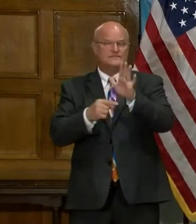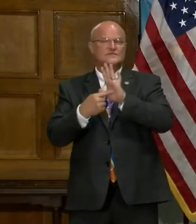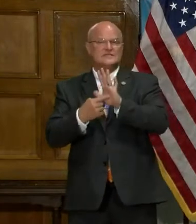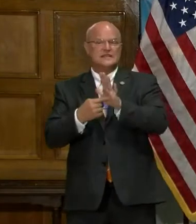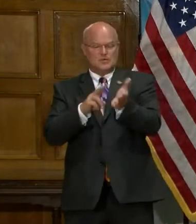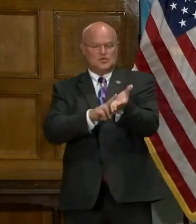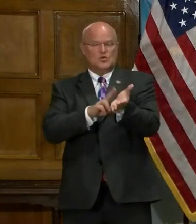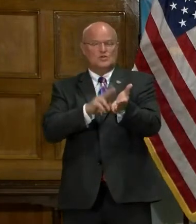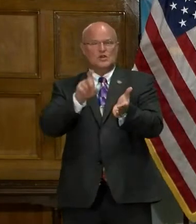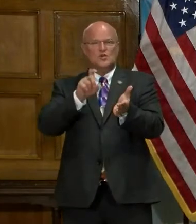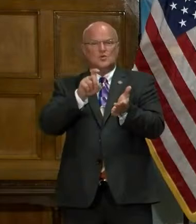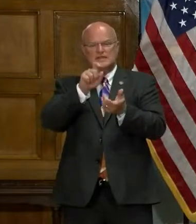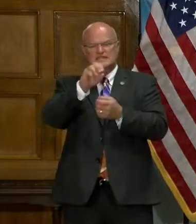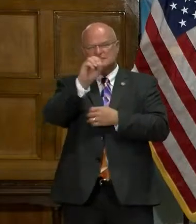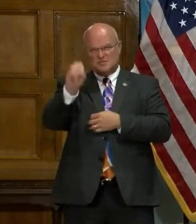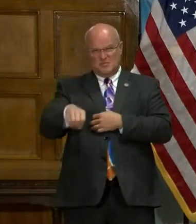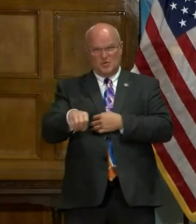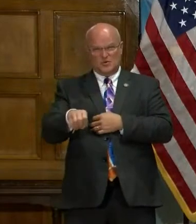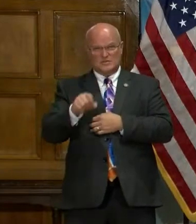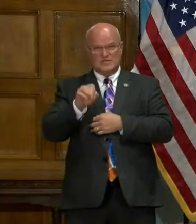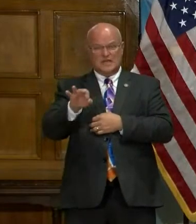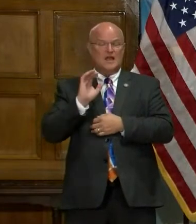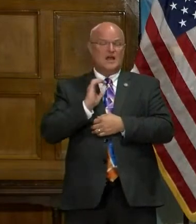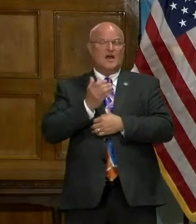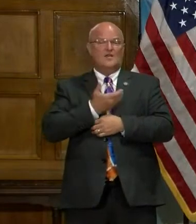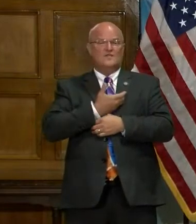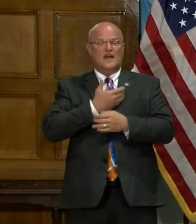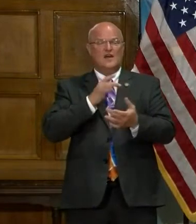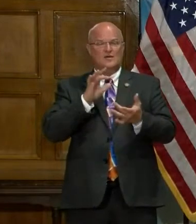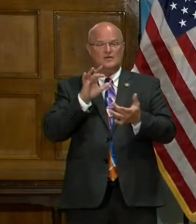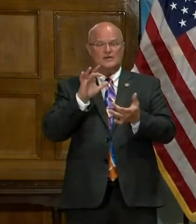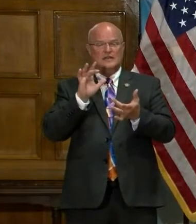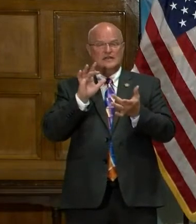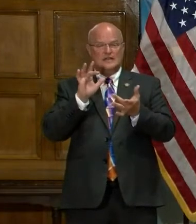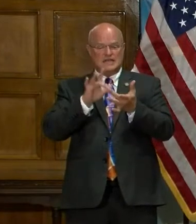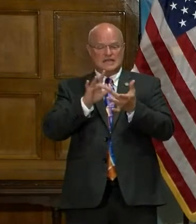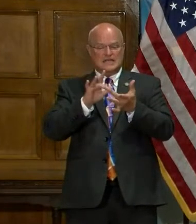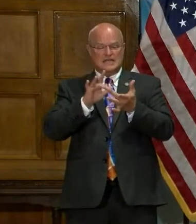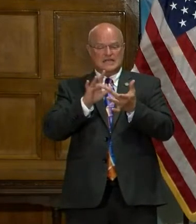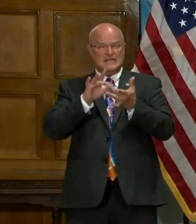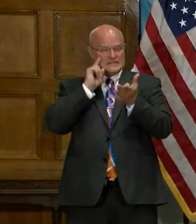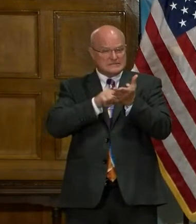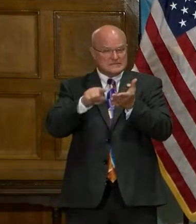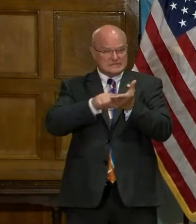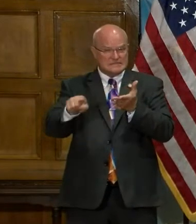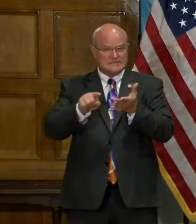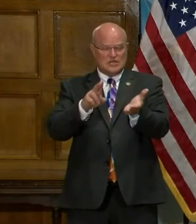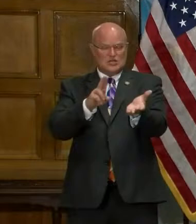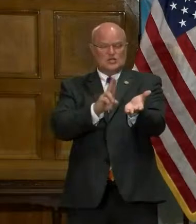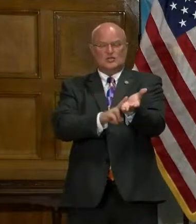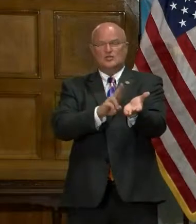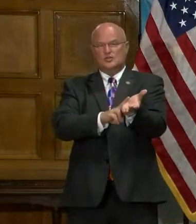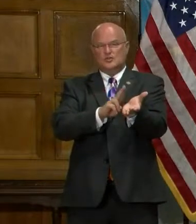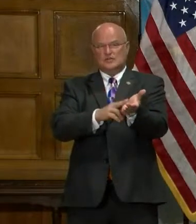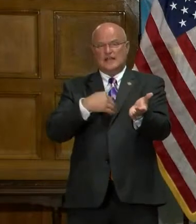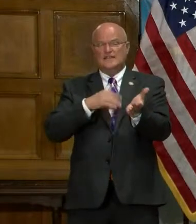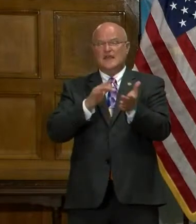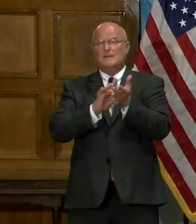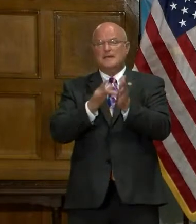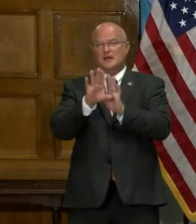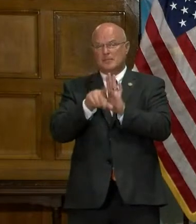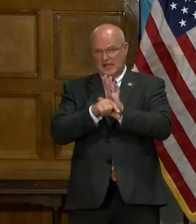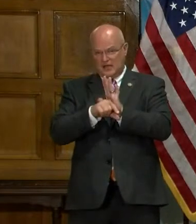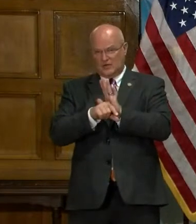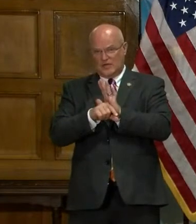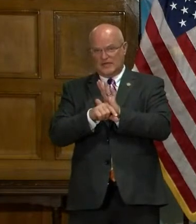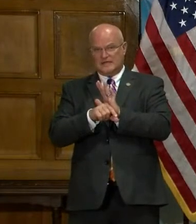example, nurses. We need a certain proportion of our case investigation and contact tracing team to have that medical background